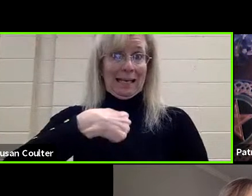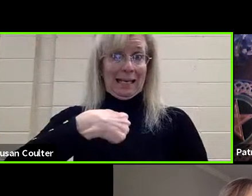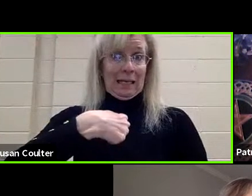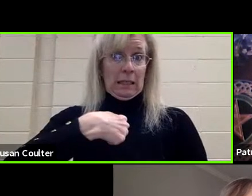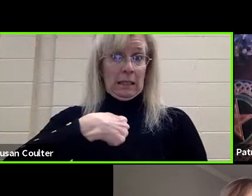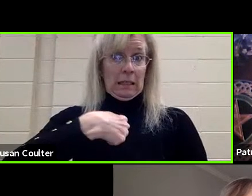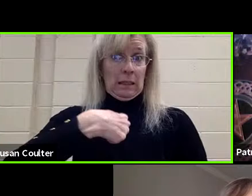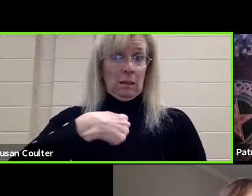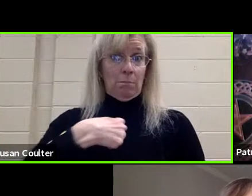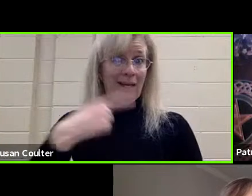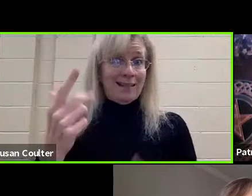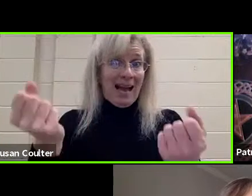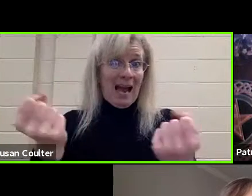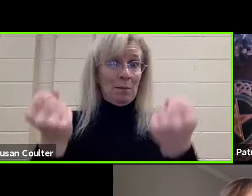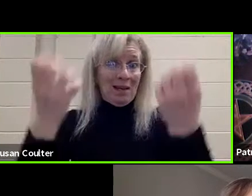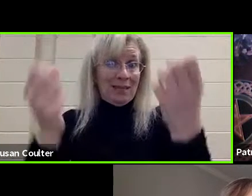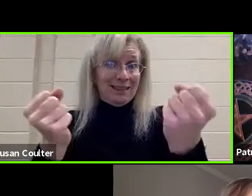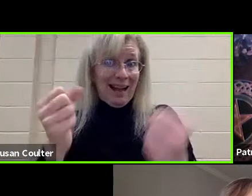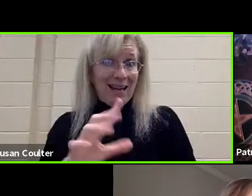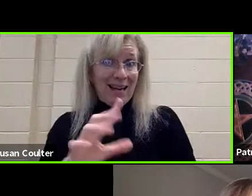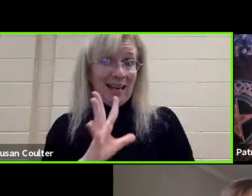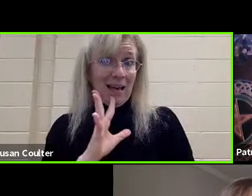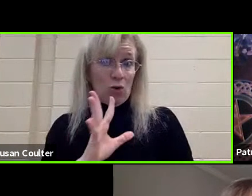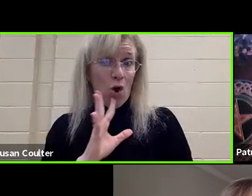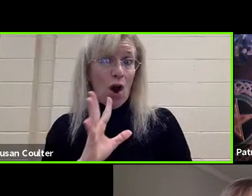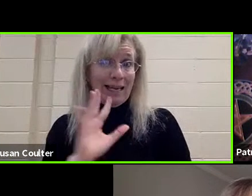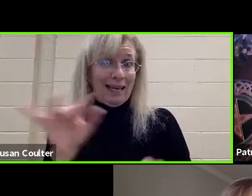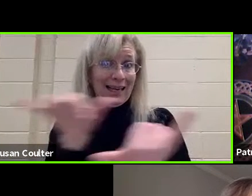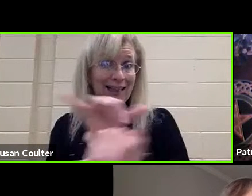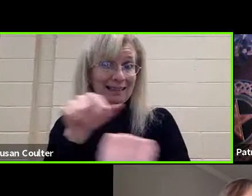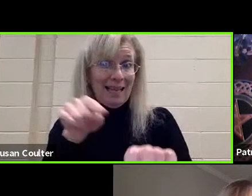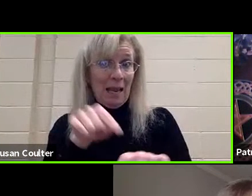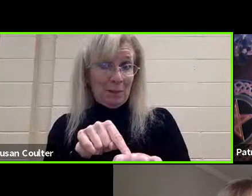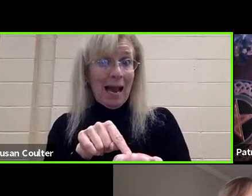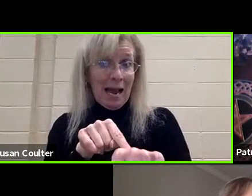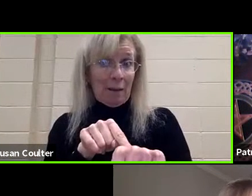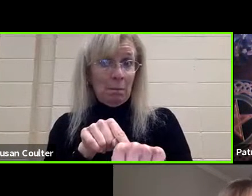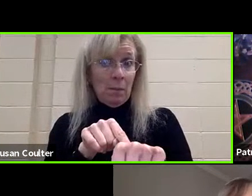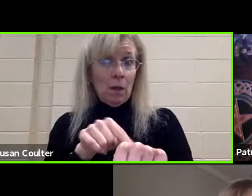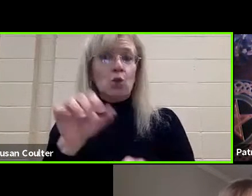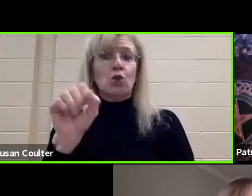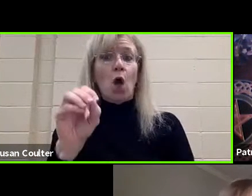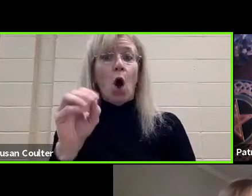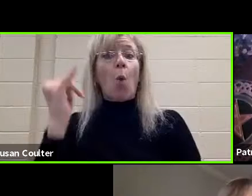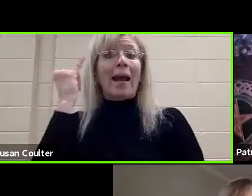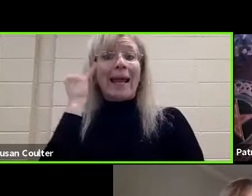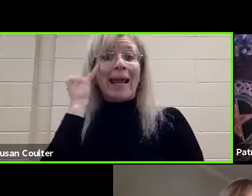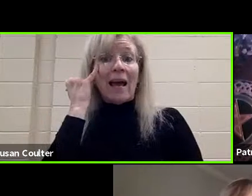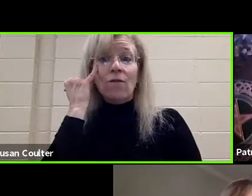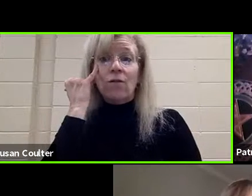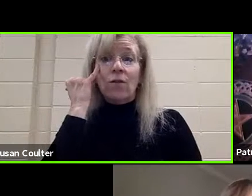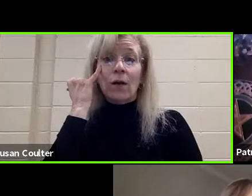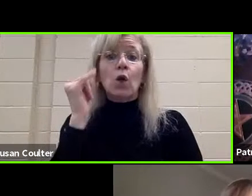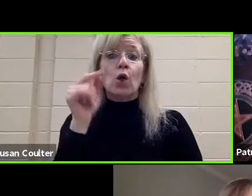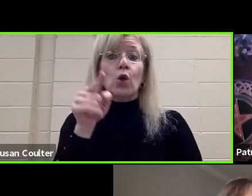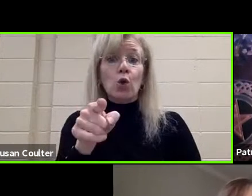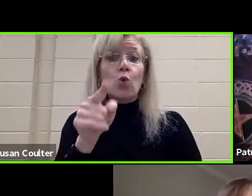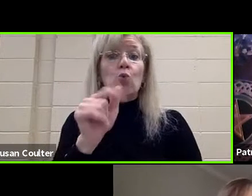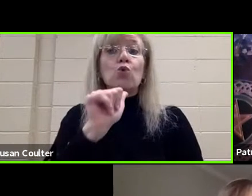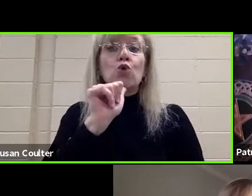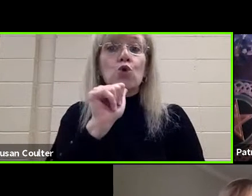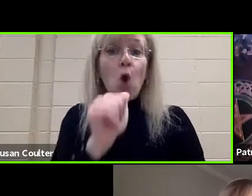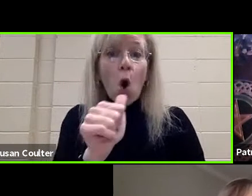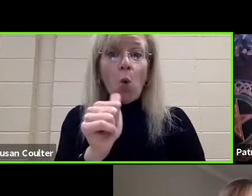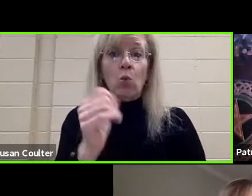me, because I'm going to be signing and talking at the same time. So if